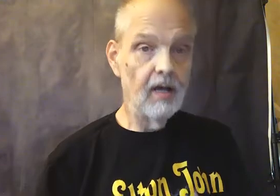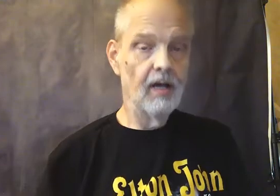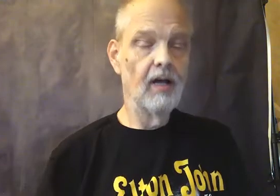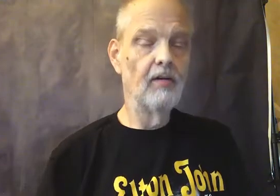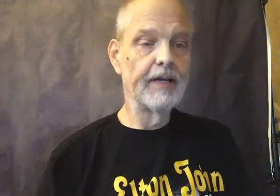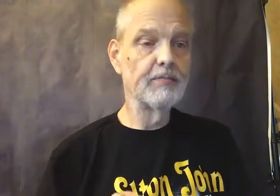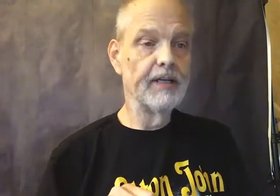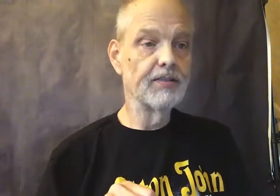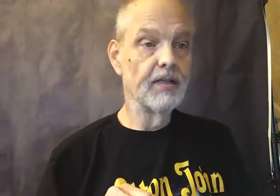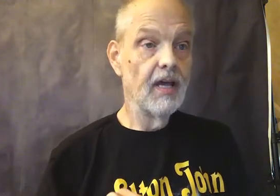of explanation.